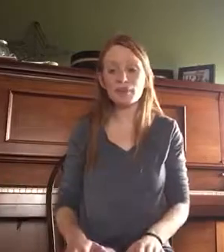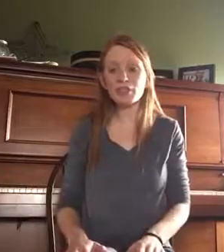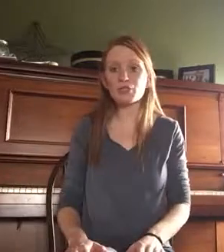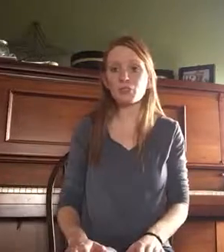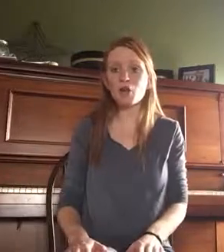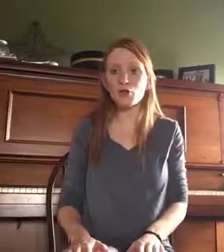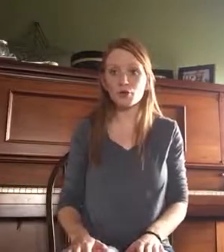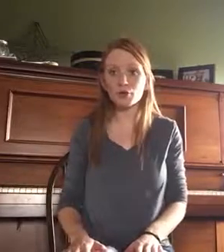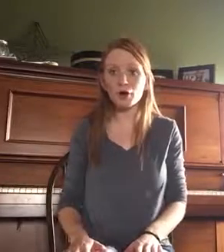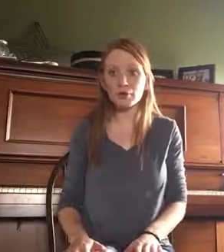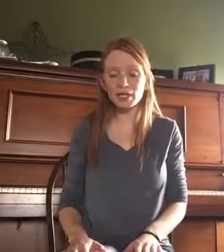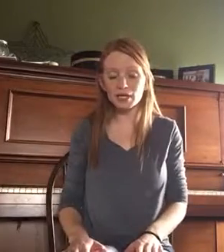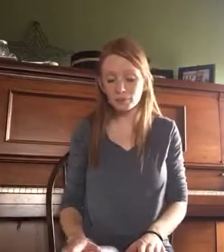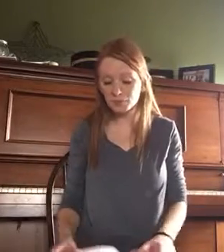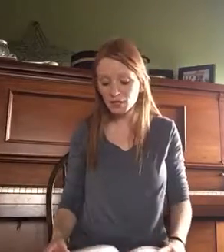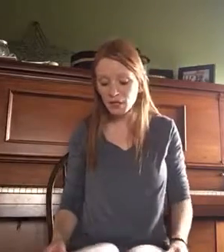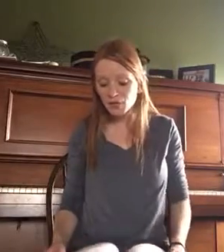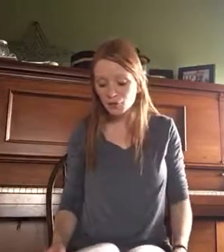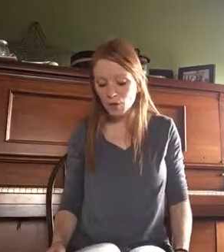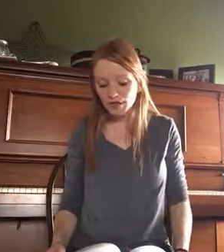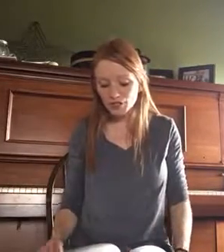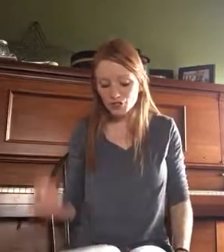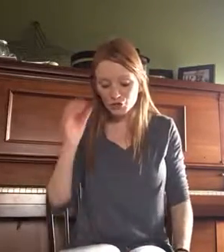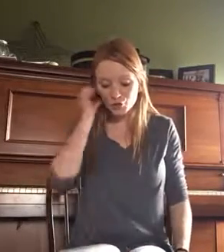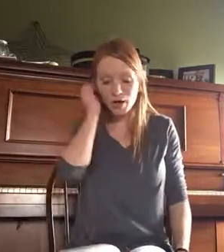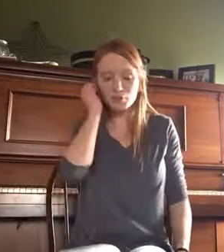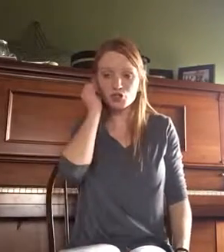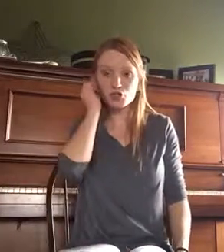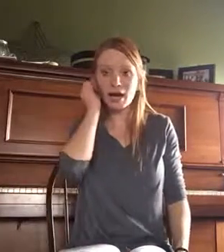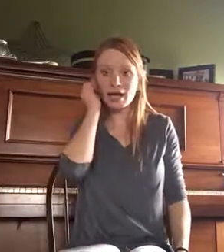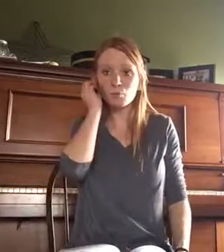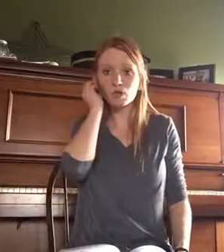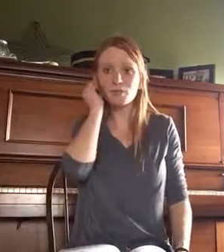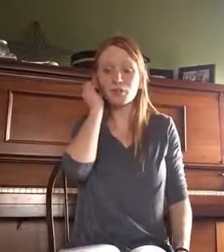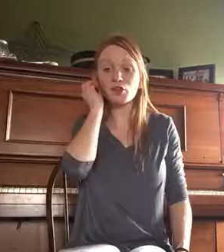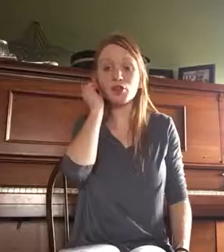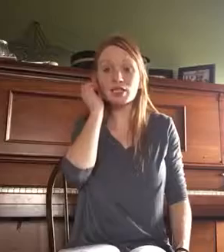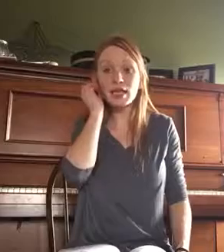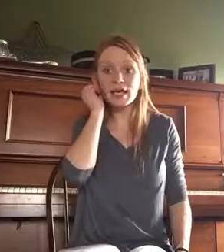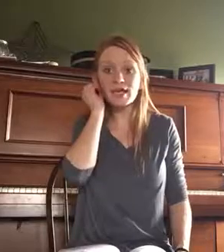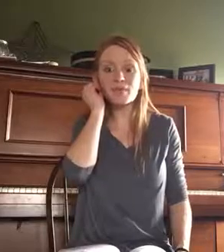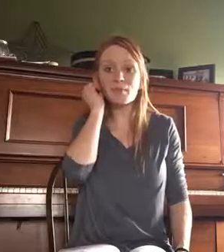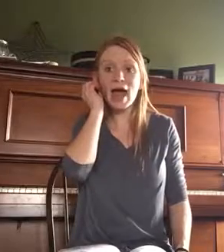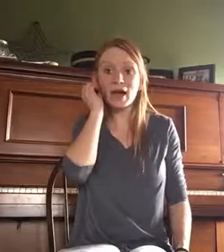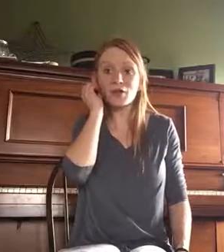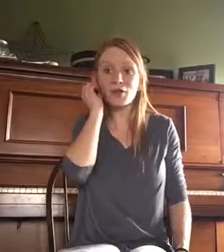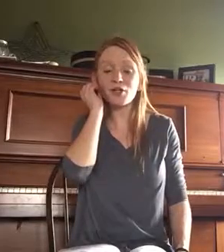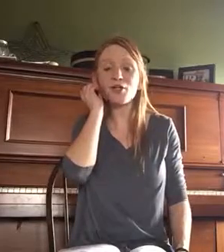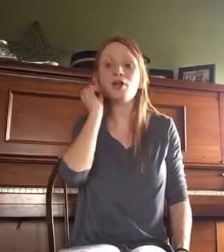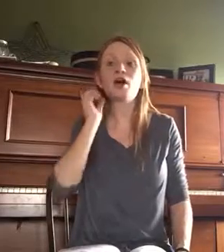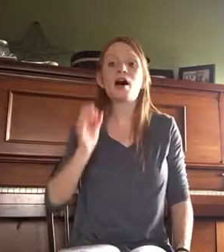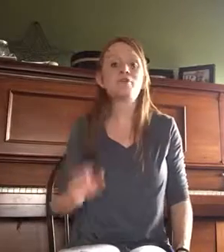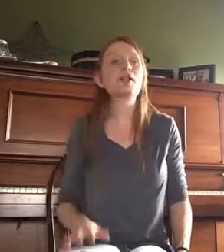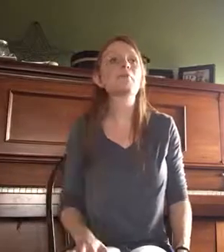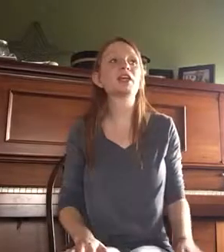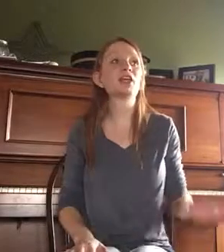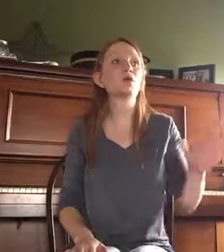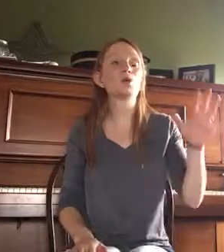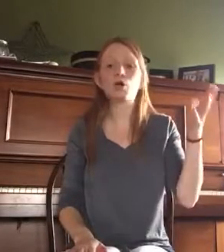of these we've gone over already. If you wanted to describe what something looks like, the pattern of something, or what it